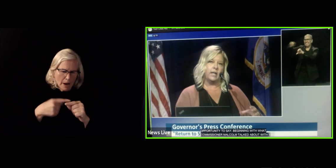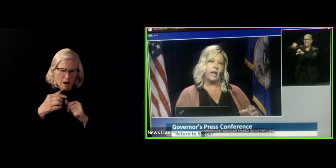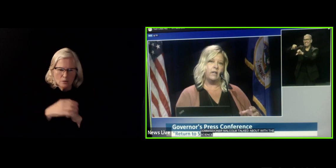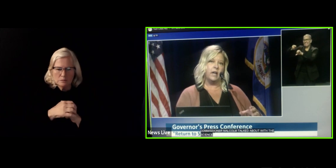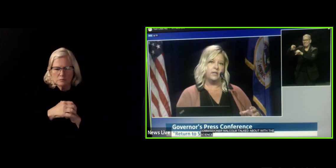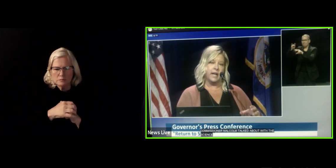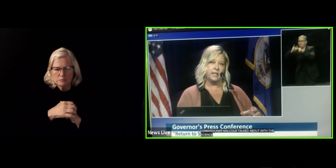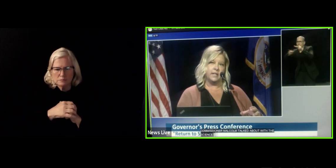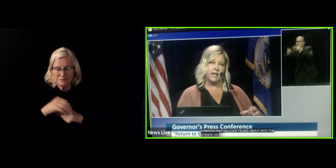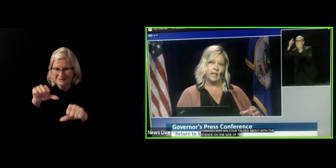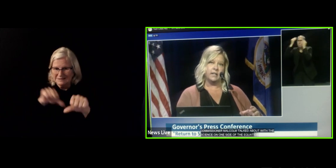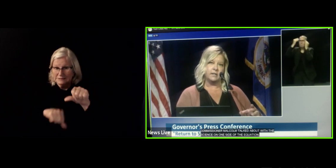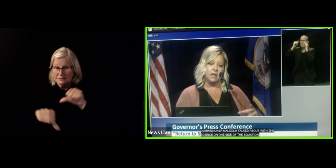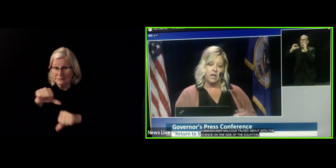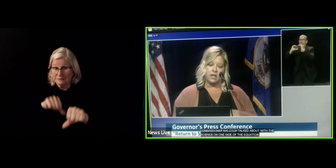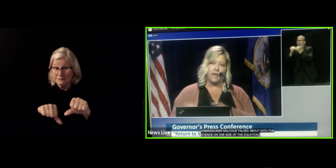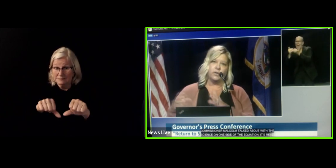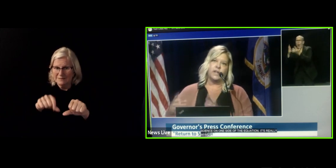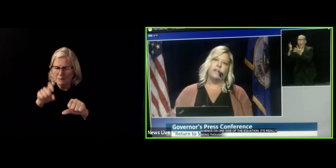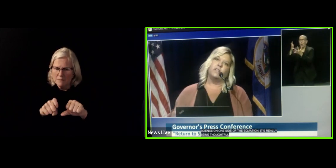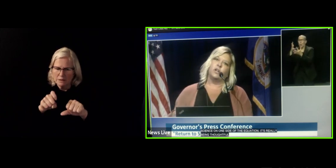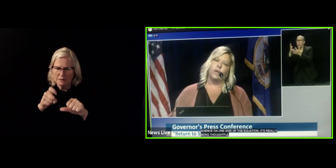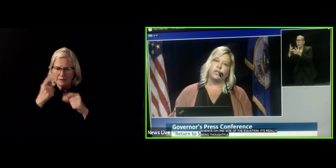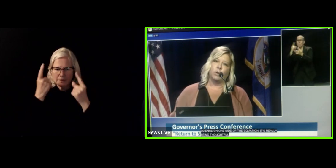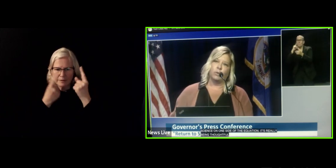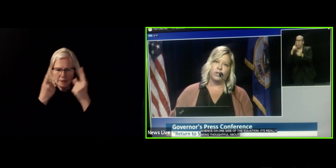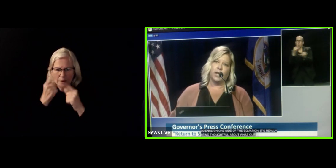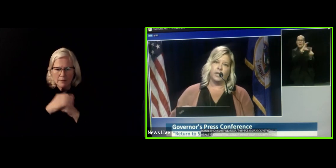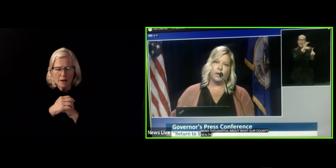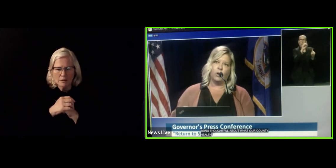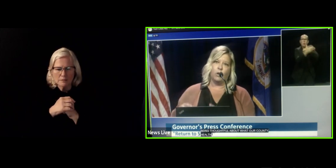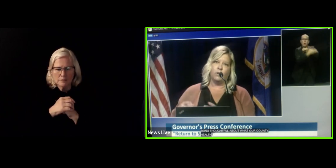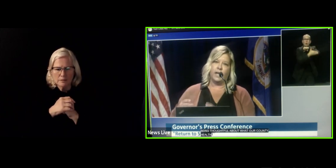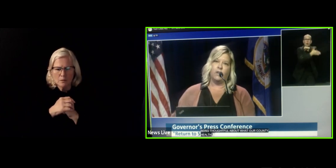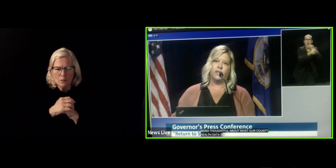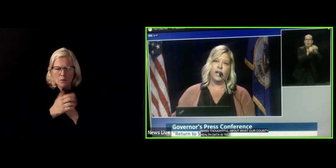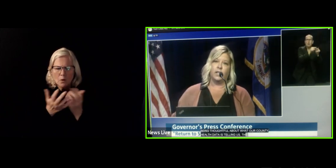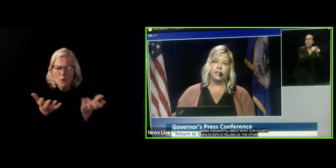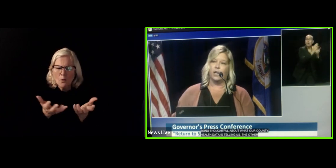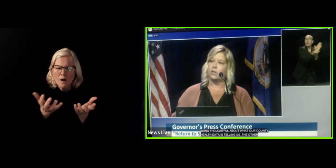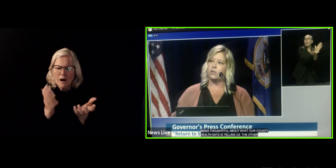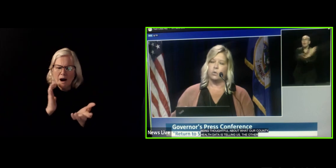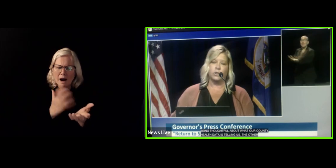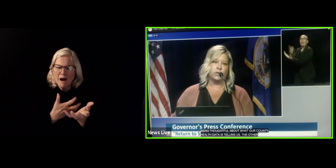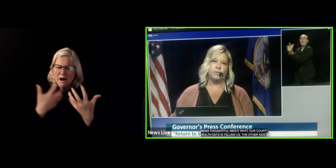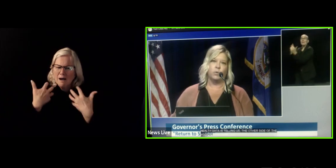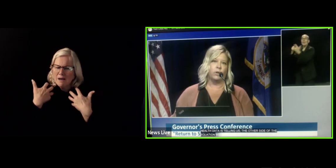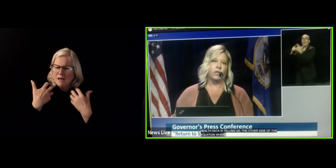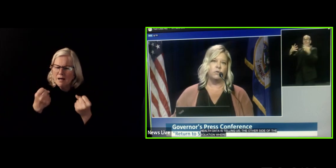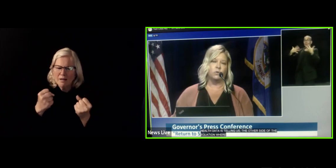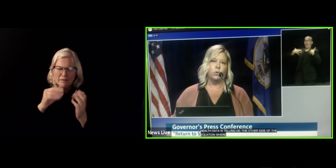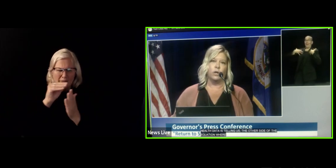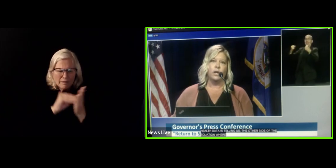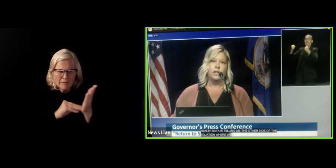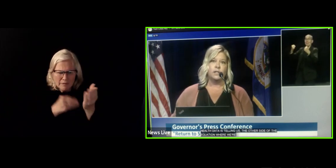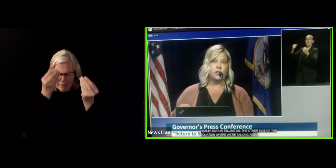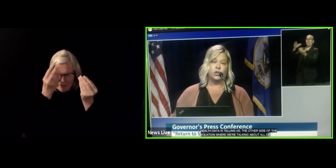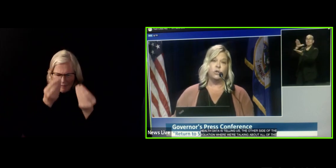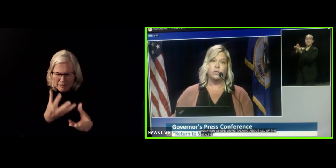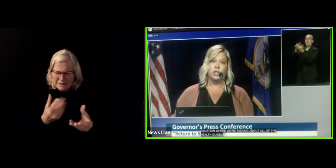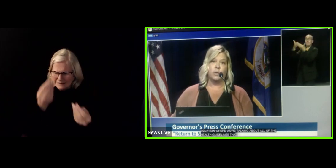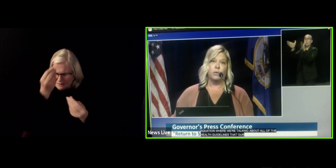our county health data is telling us. The other side of the equation, where we're talking about all of the health guidelines that our school districts have been working toward